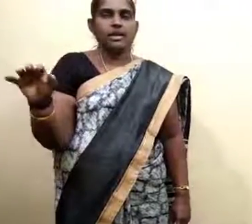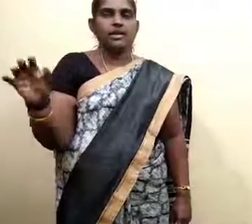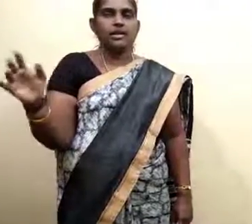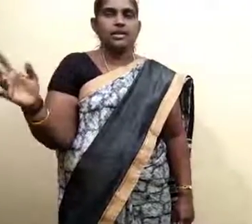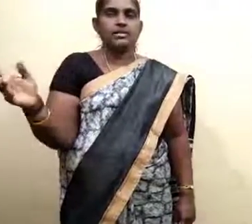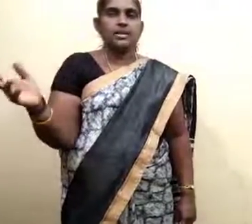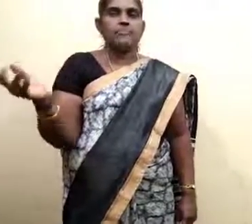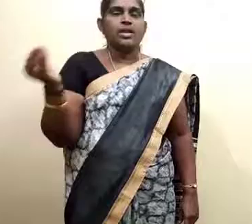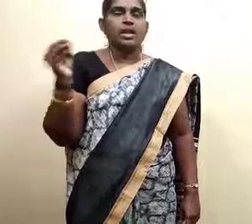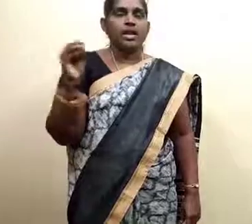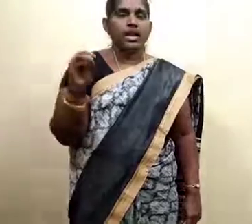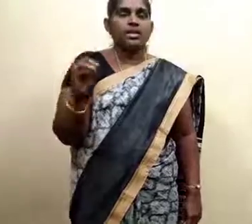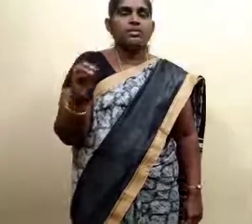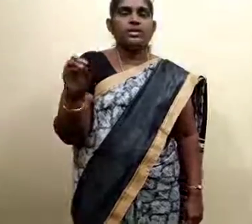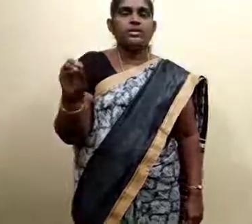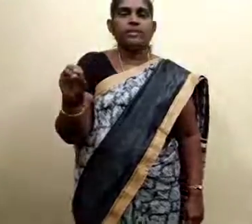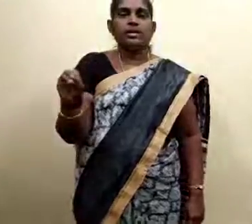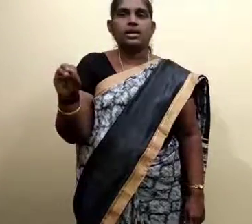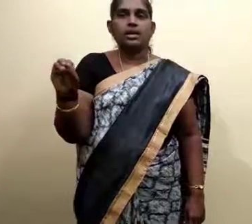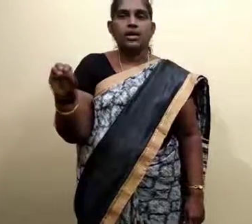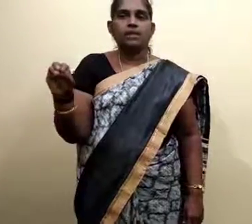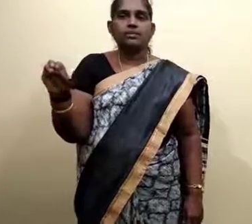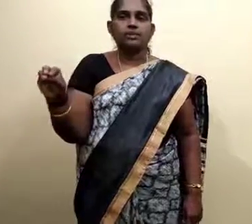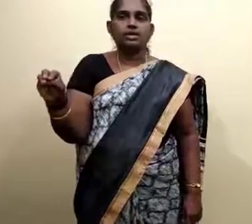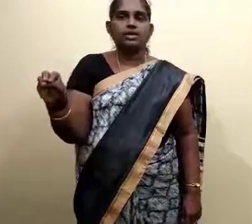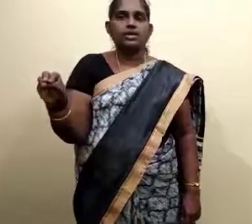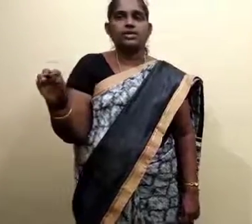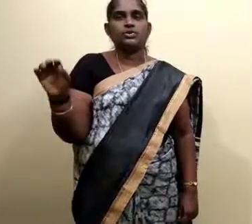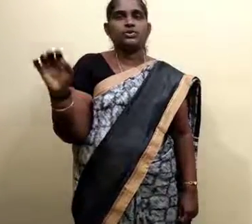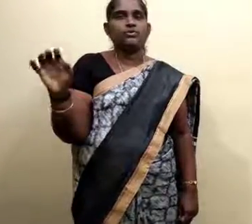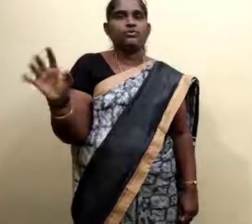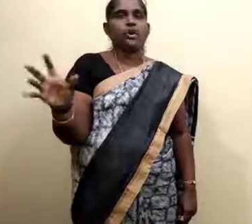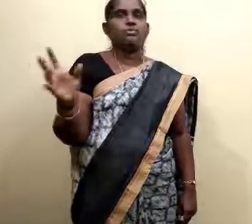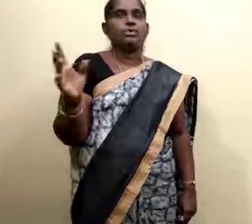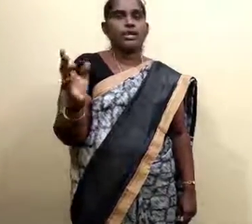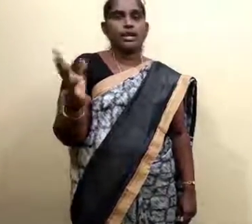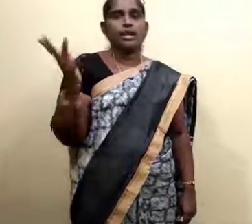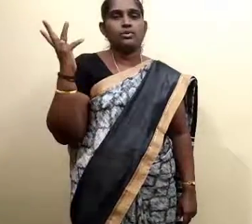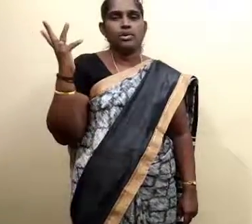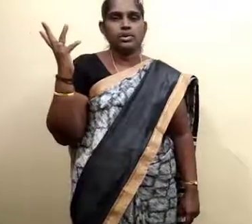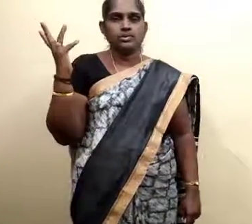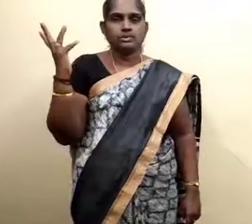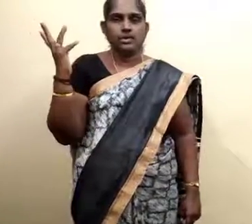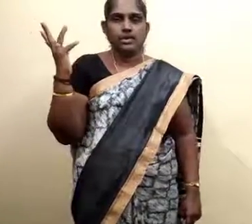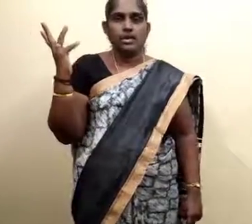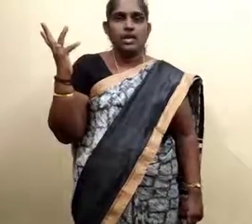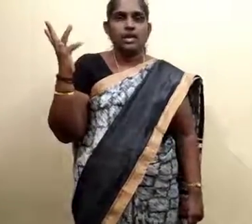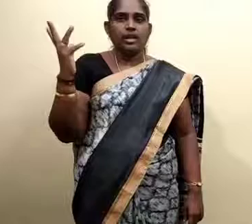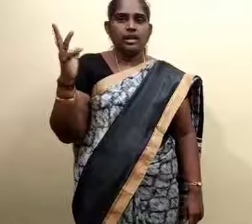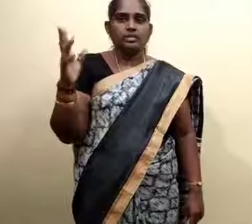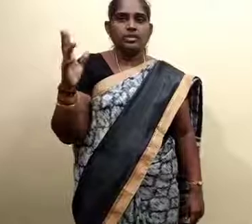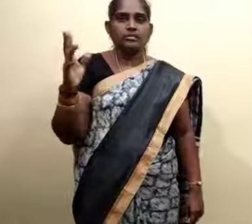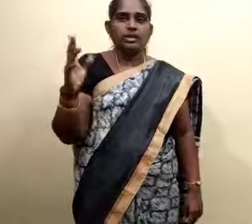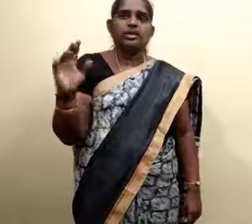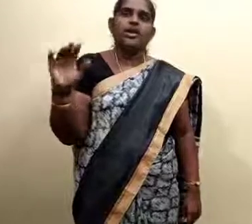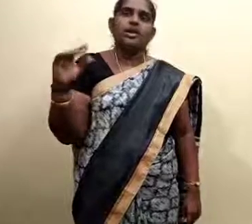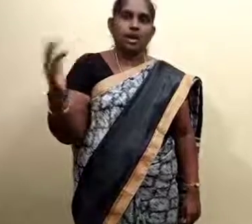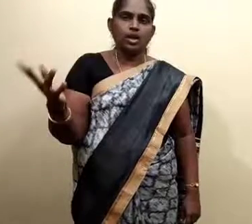and industry. Laborers were not permitted to form trade unions. Okay, laborers were not